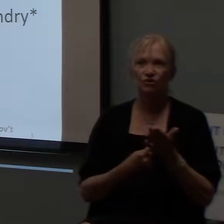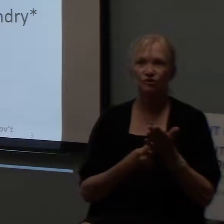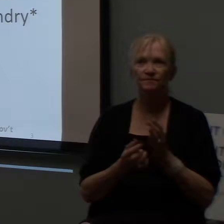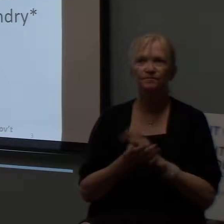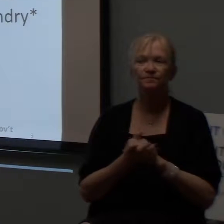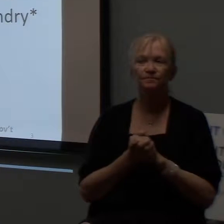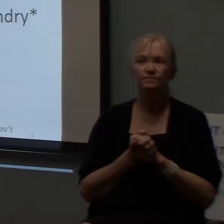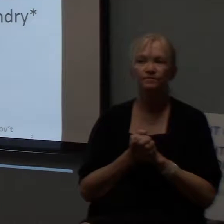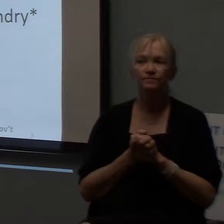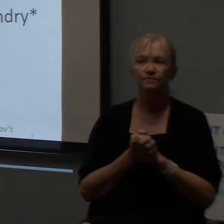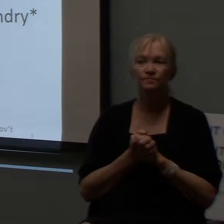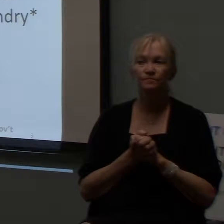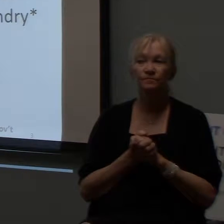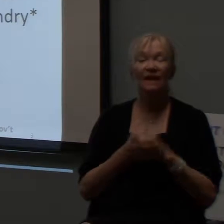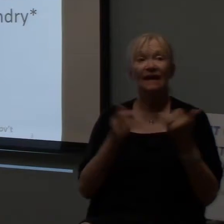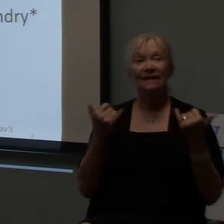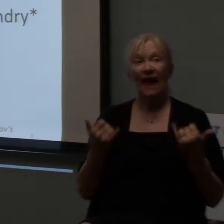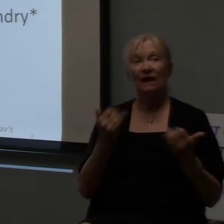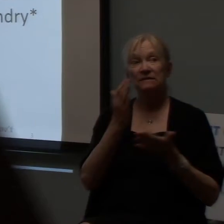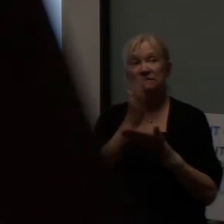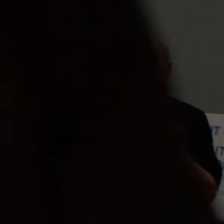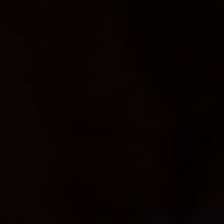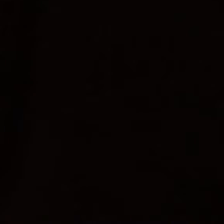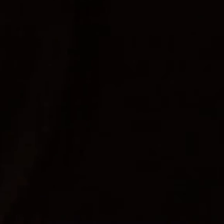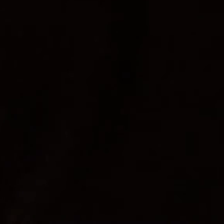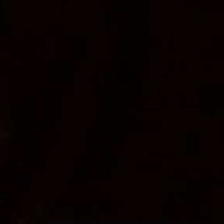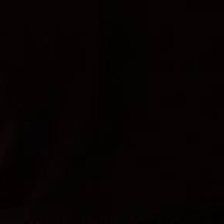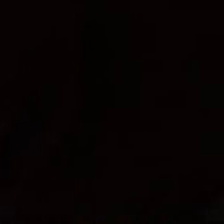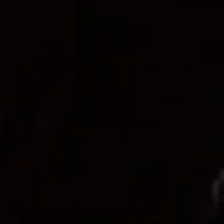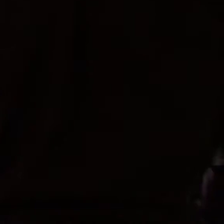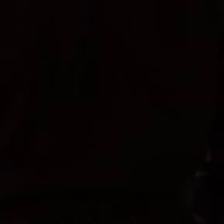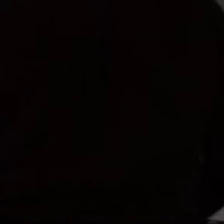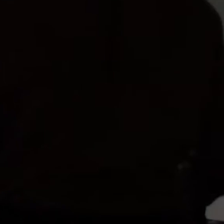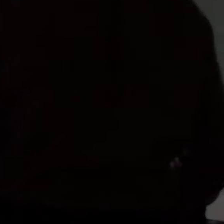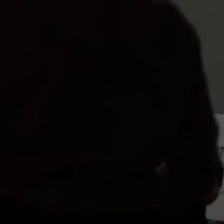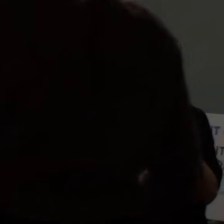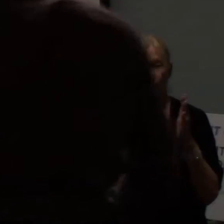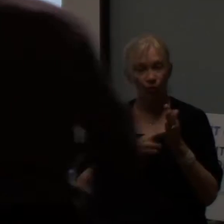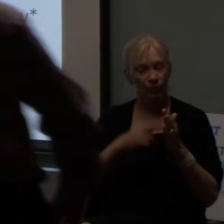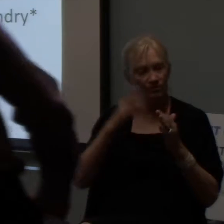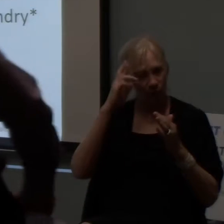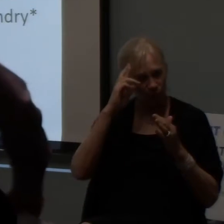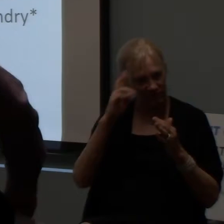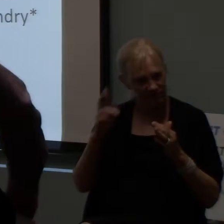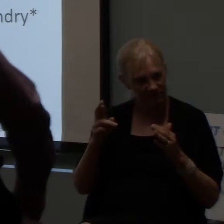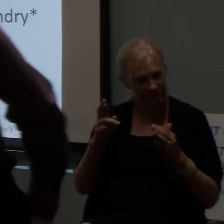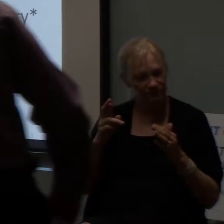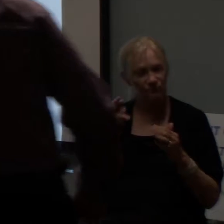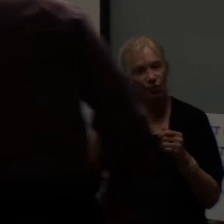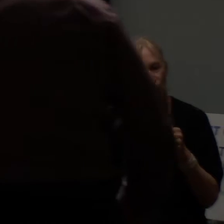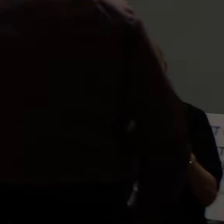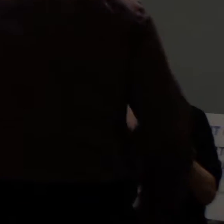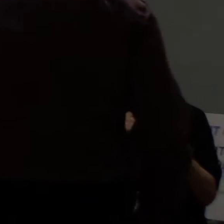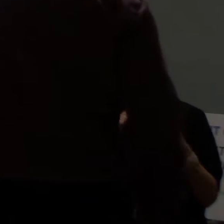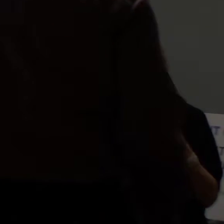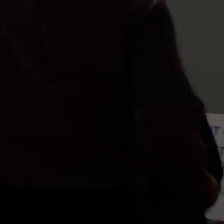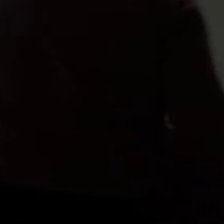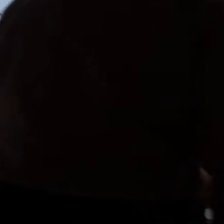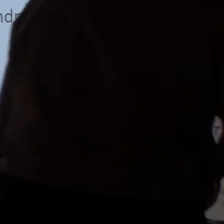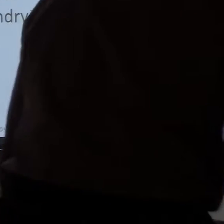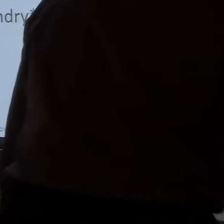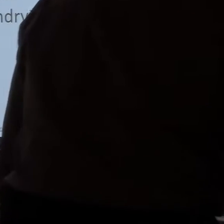So here are some ground rules. Take turns, be respectful, Remember to listen, not just